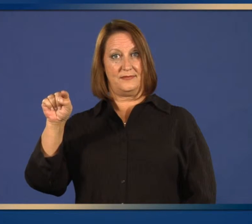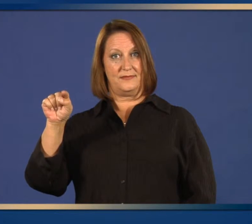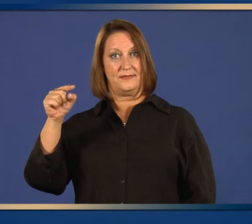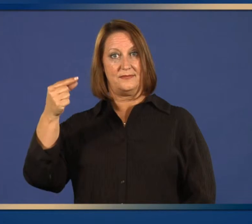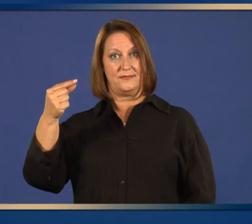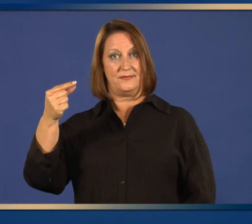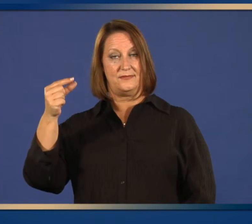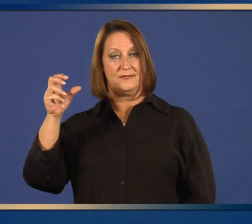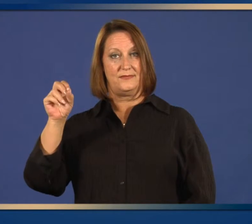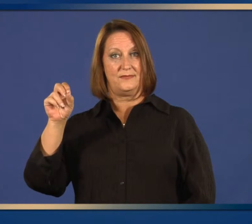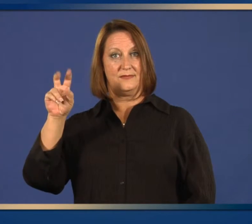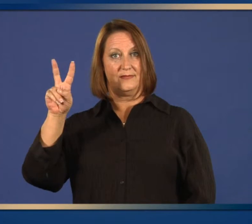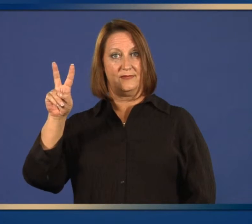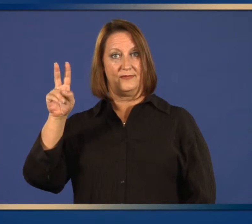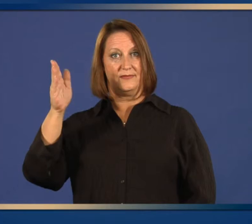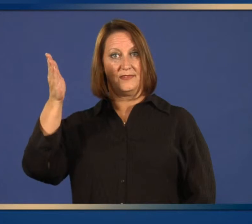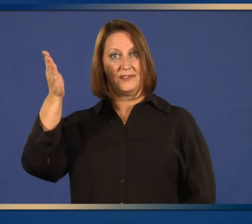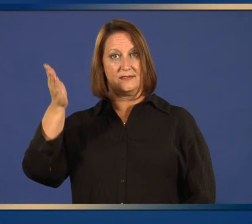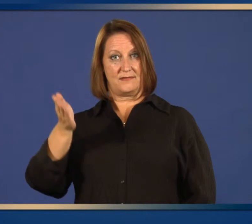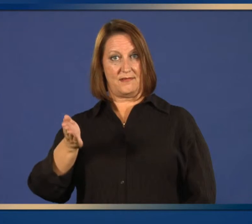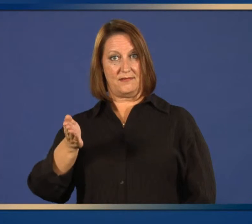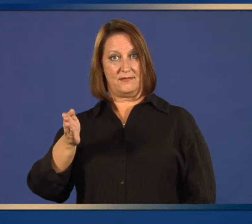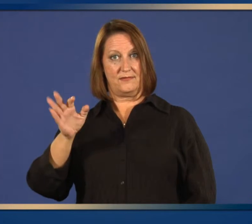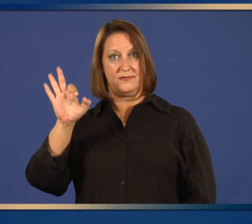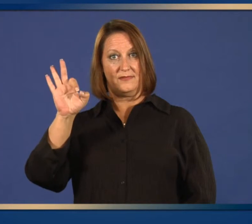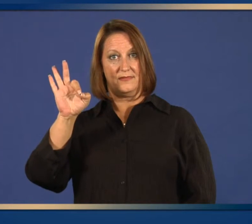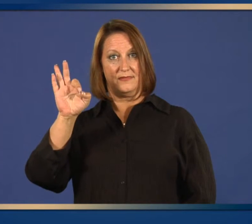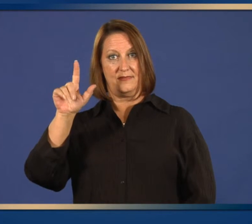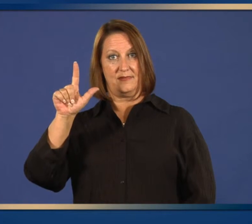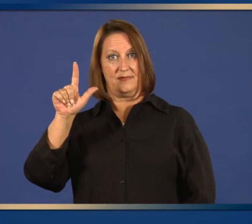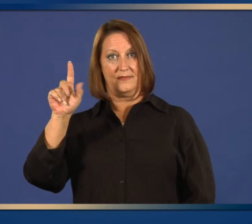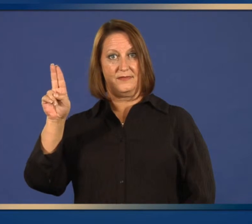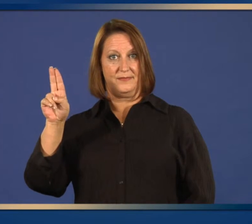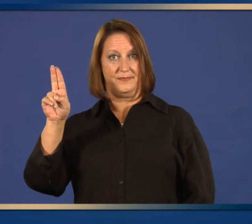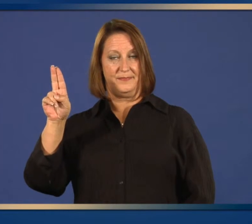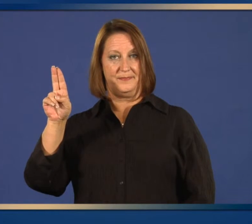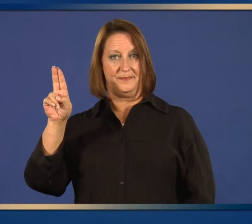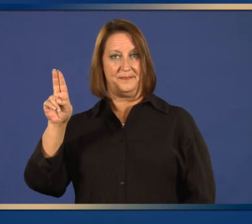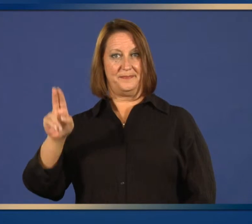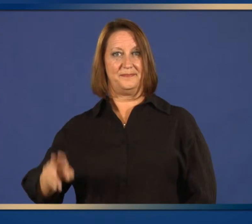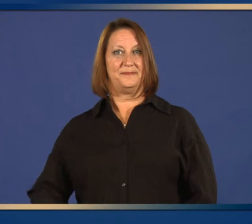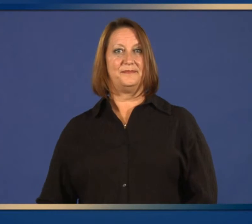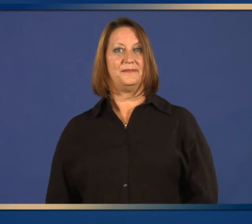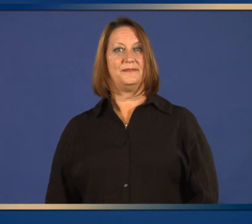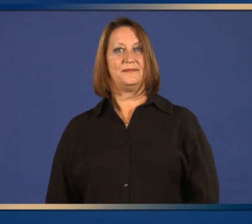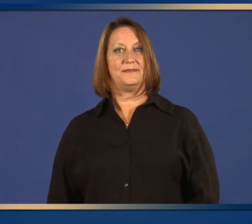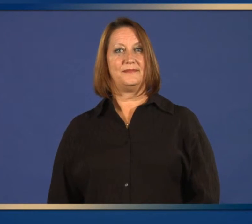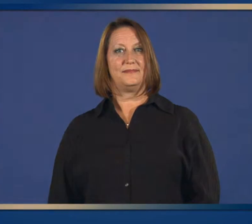www.cdc.gov/flu.